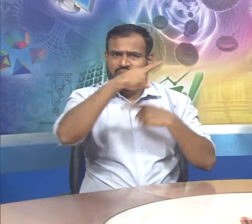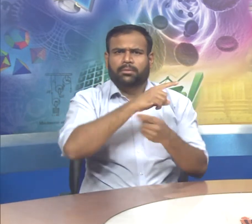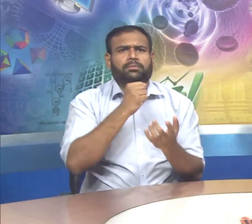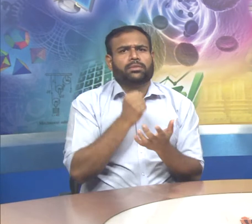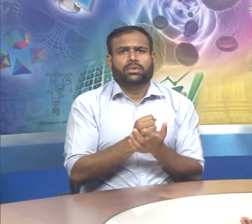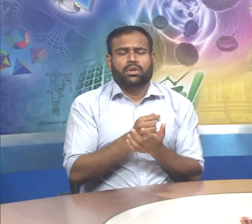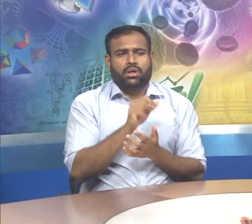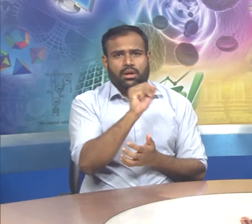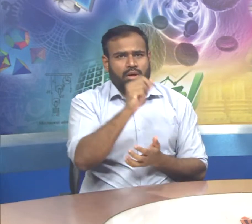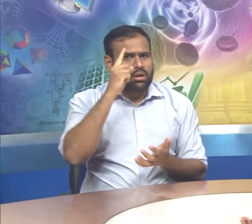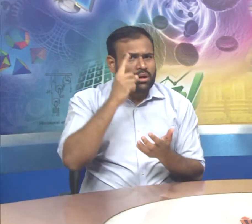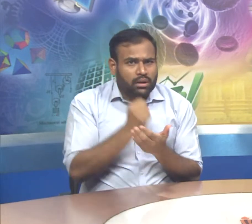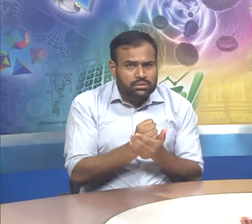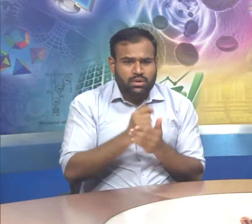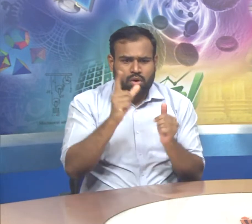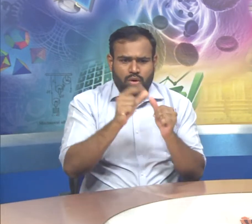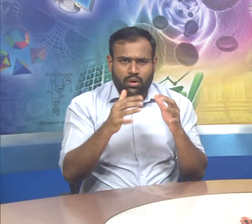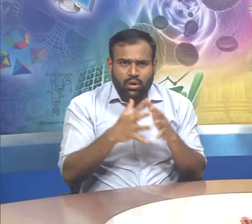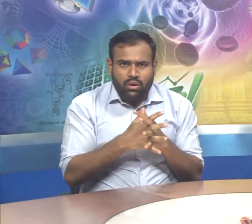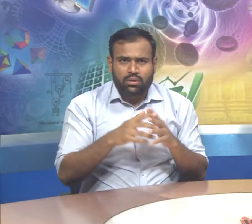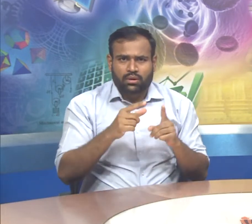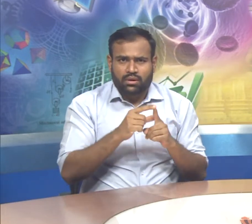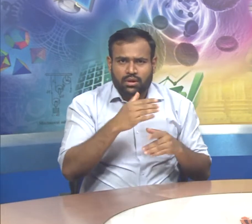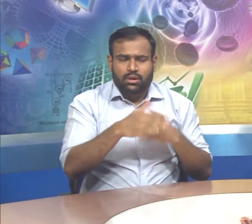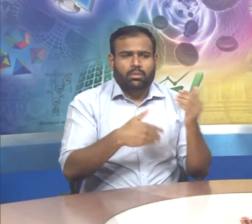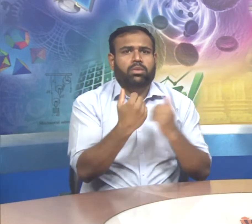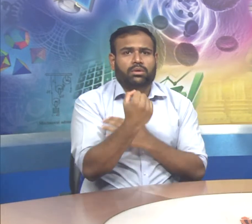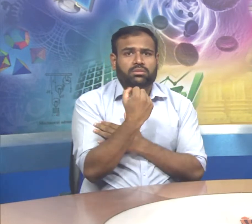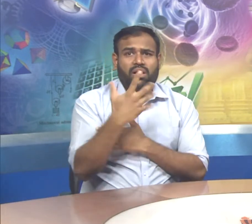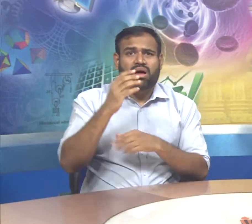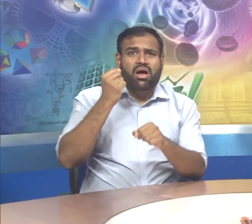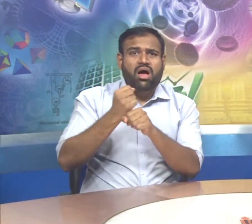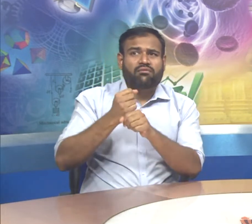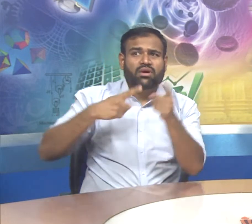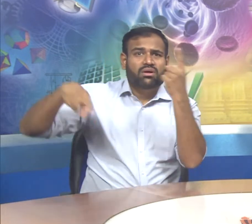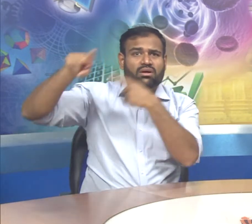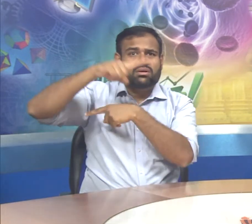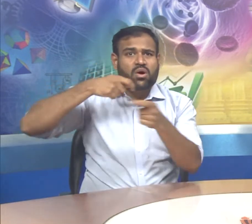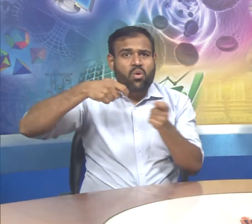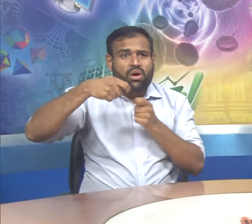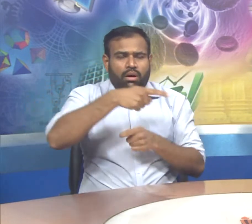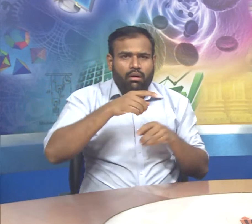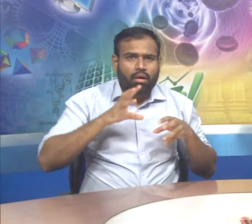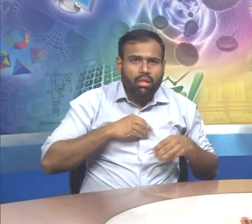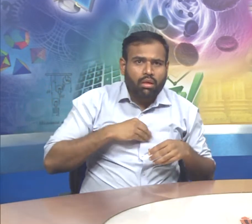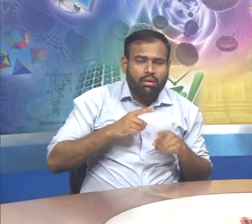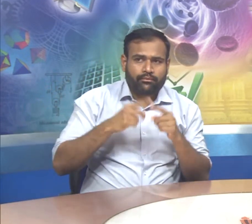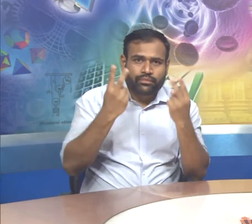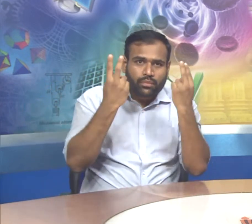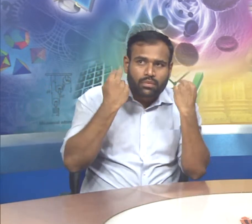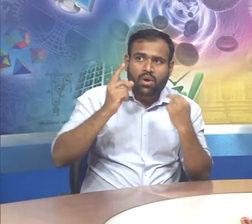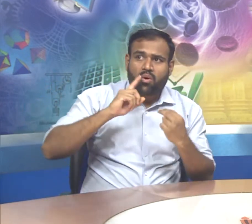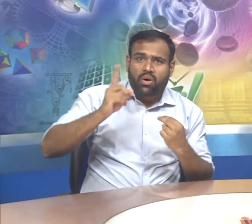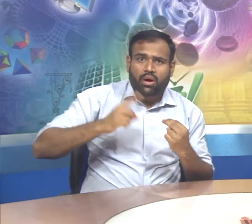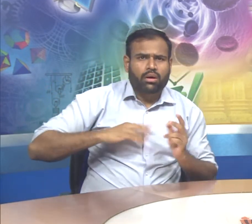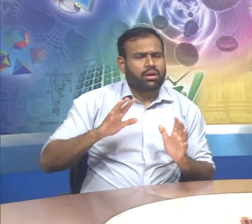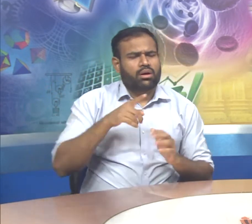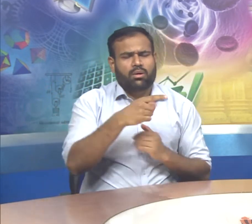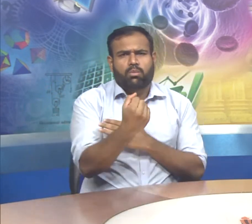It is clear that Supreme Court judges enjoy security of tenure and